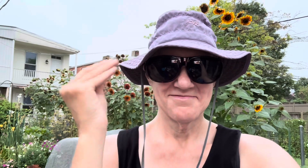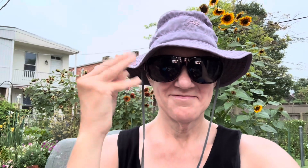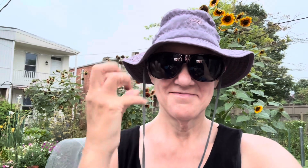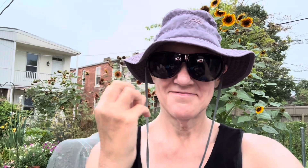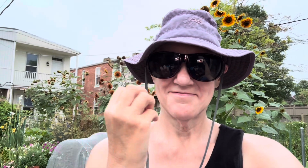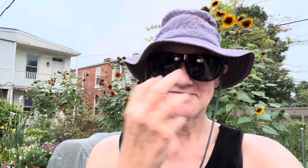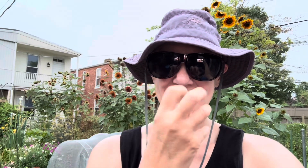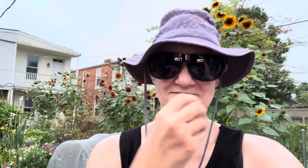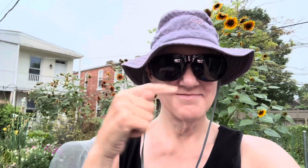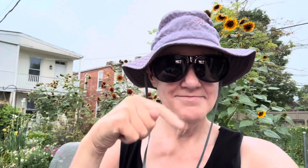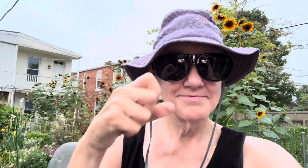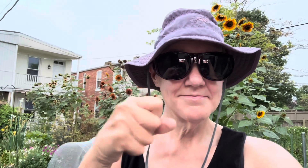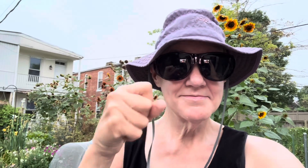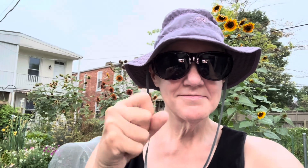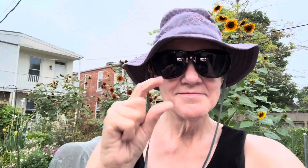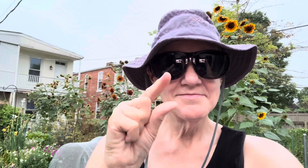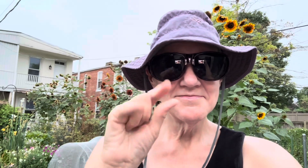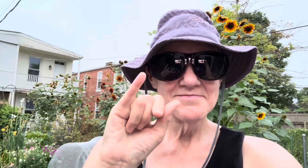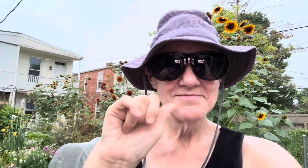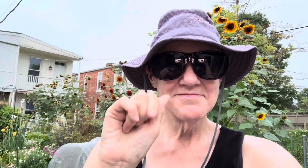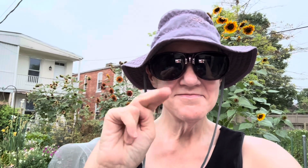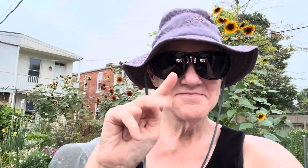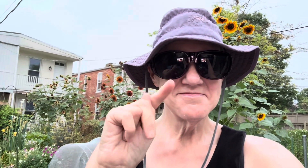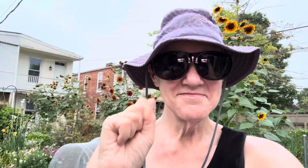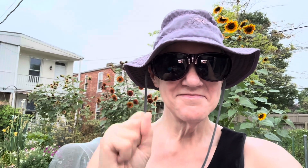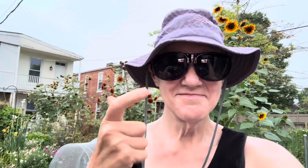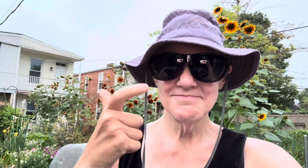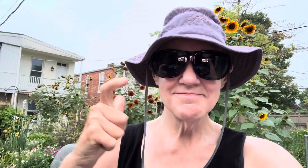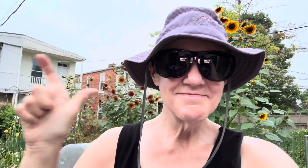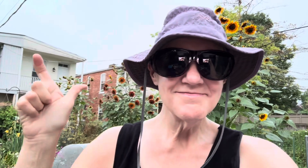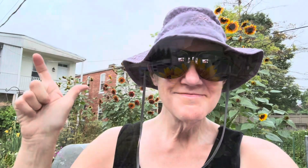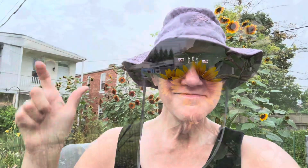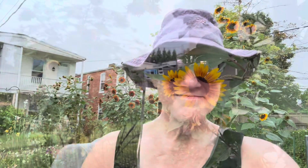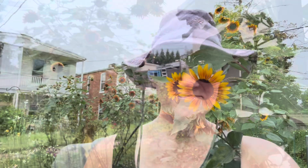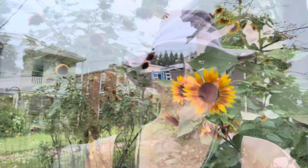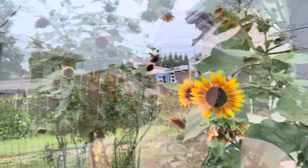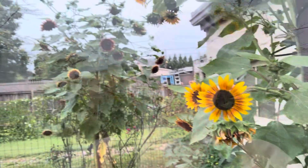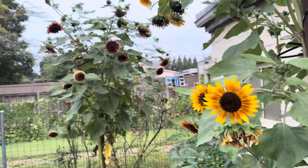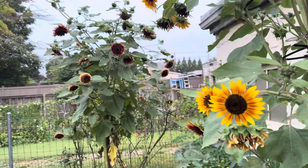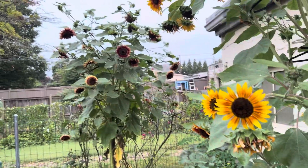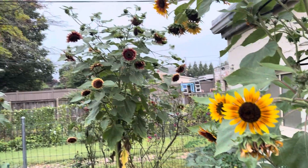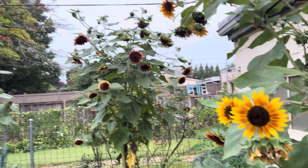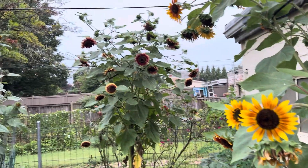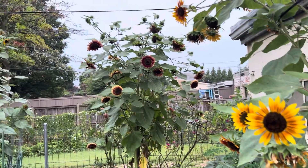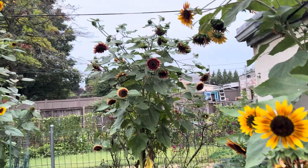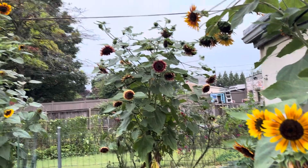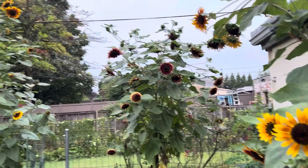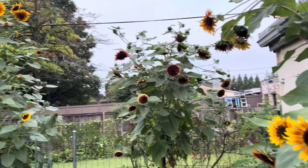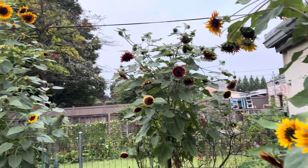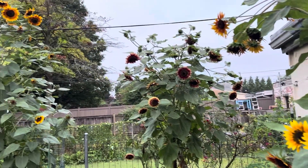Aren't the sunflowers gorgeous? They've gone crazy this year. They're absolutely giant.